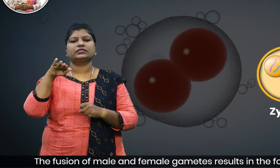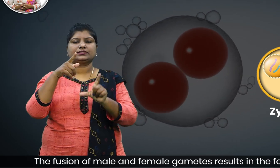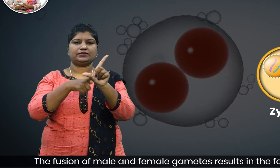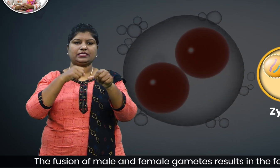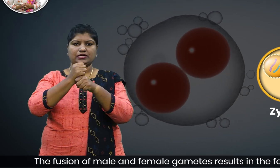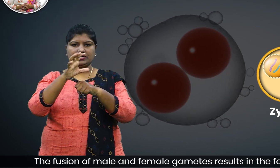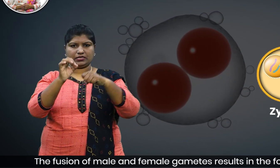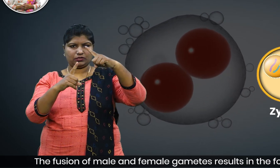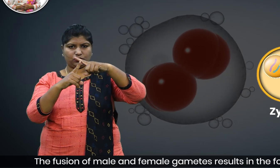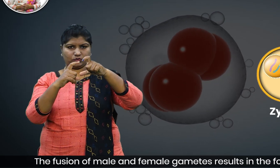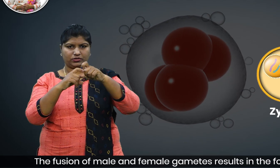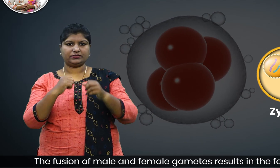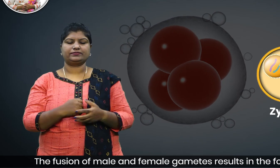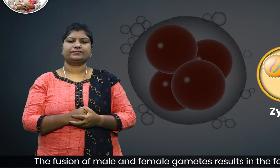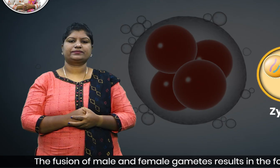zygote.